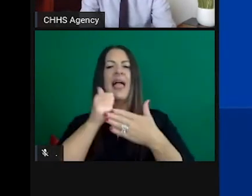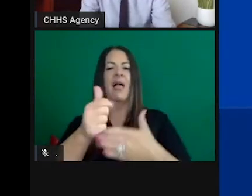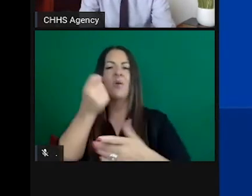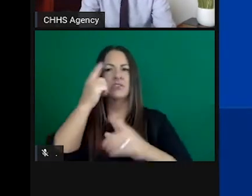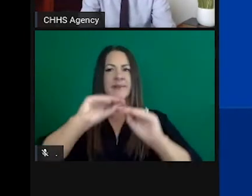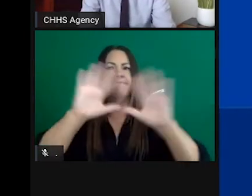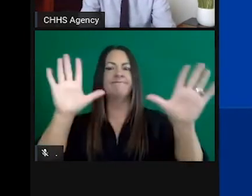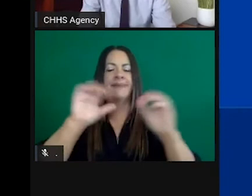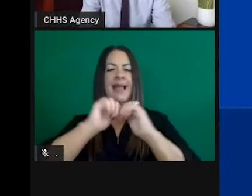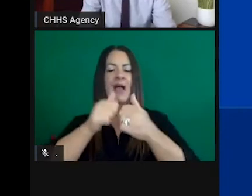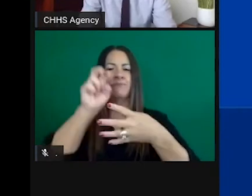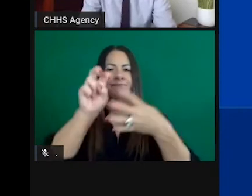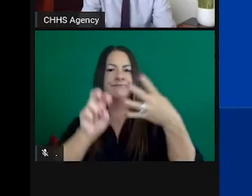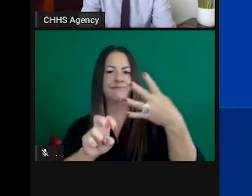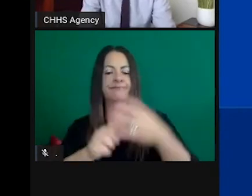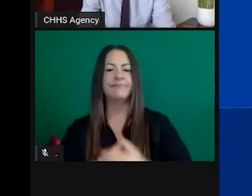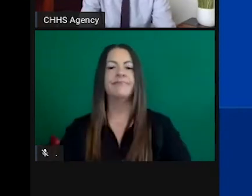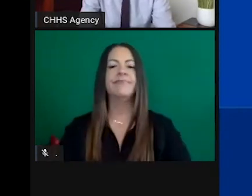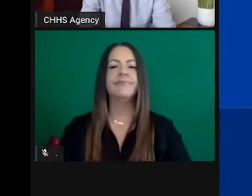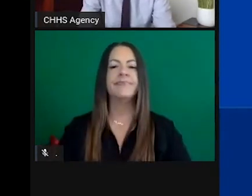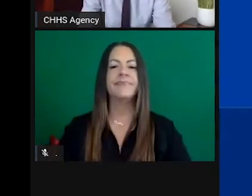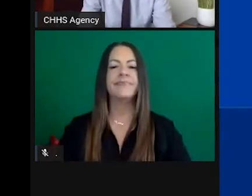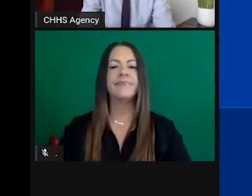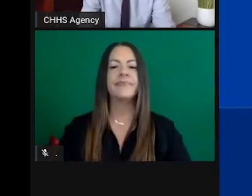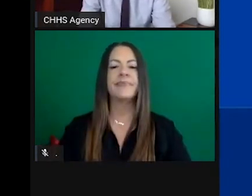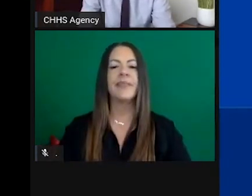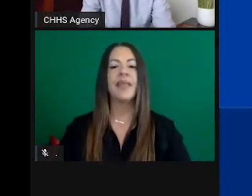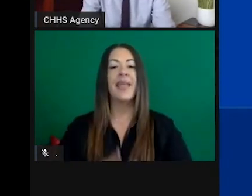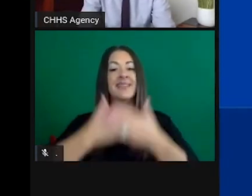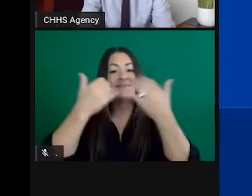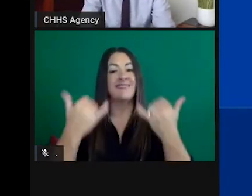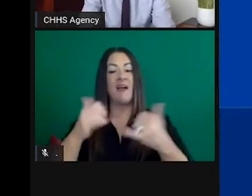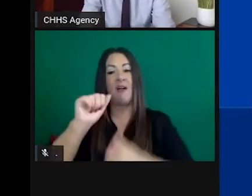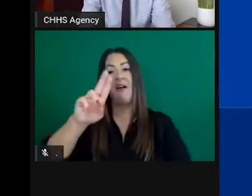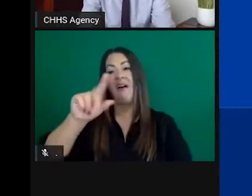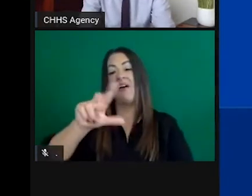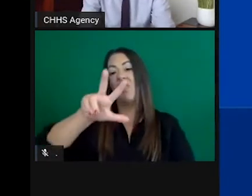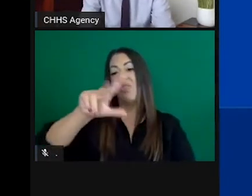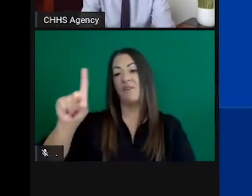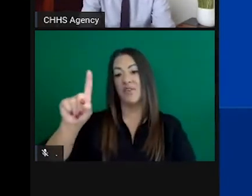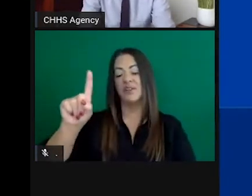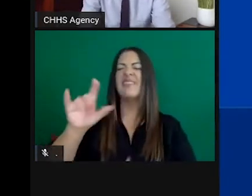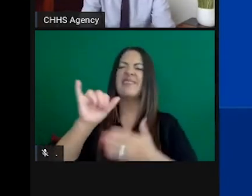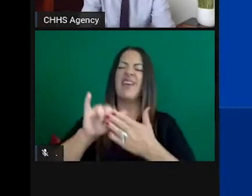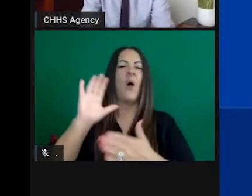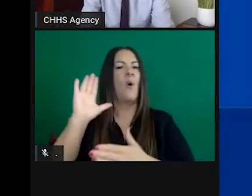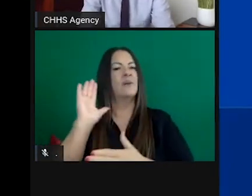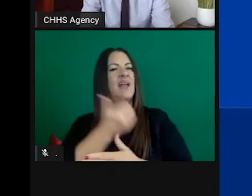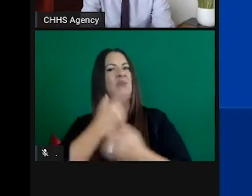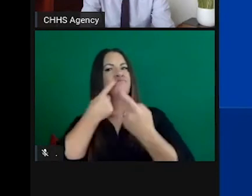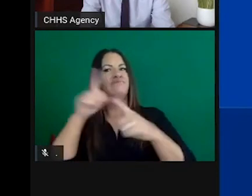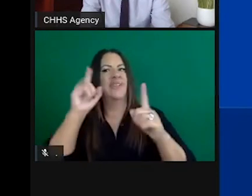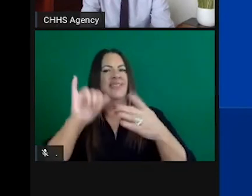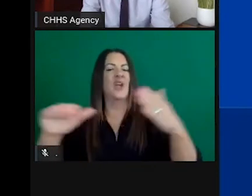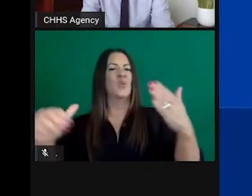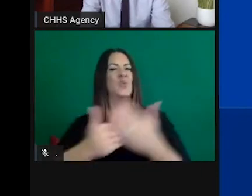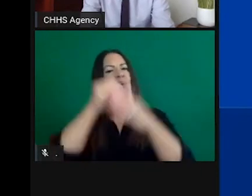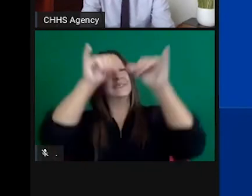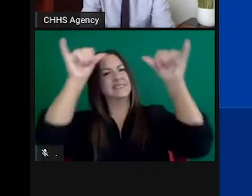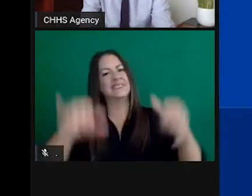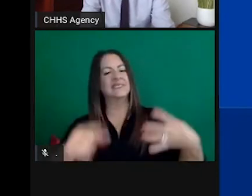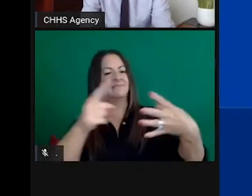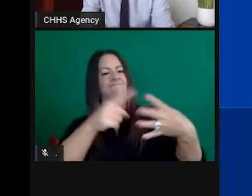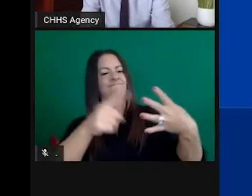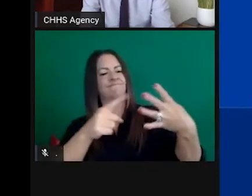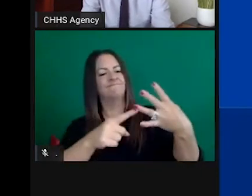So summary of where we are this week, I'll remind you on August 31st, the first time we announced this, with the same criteria and thresholds you saw